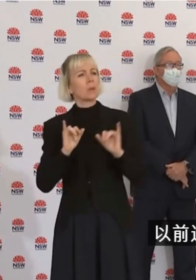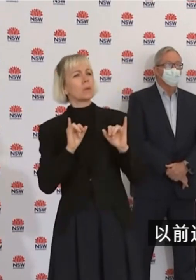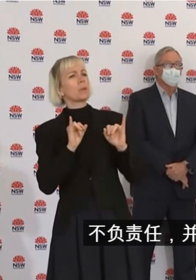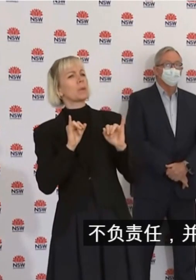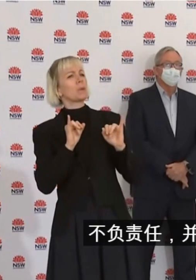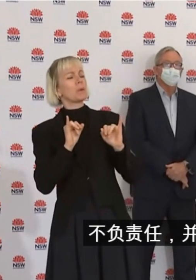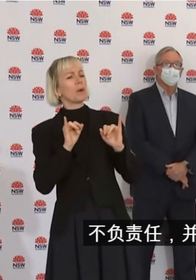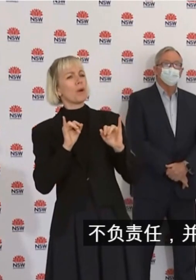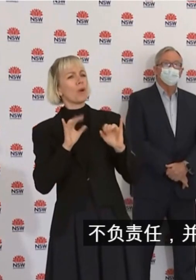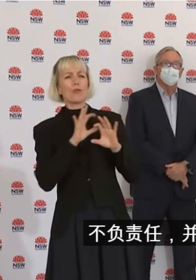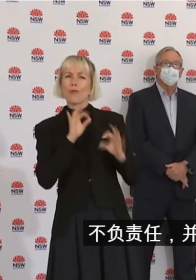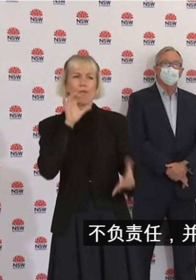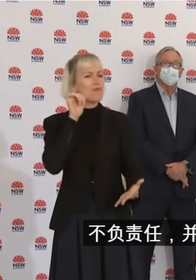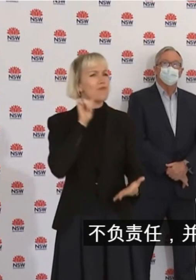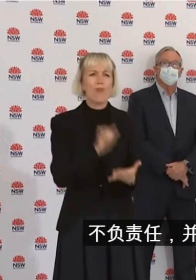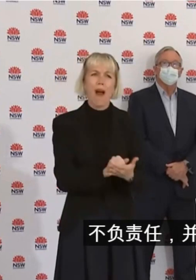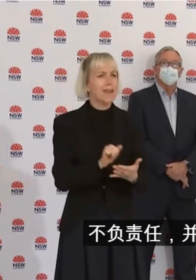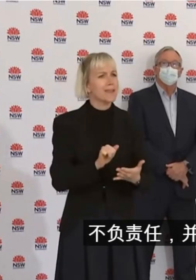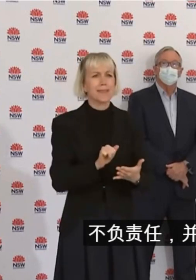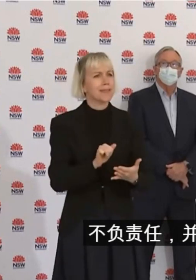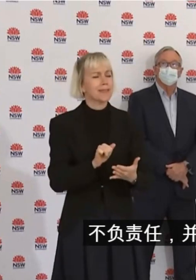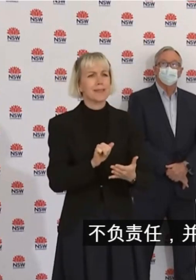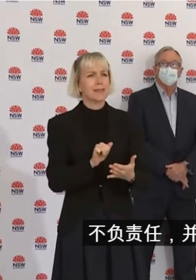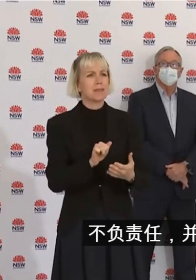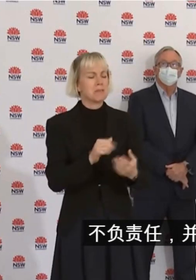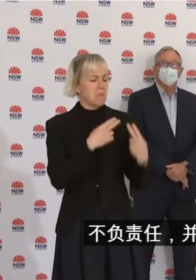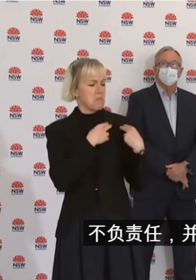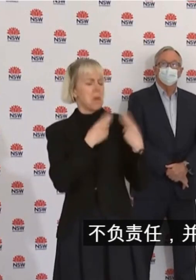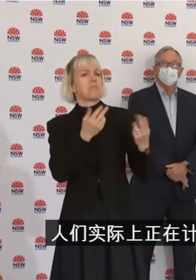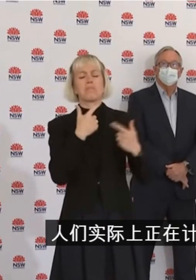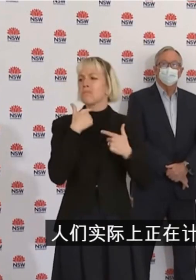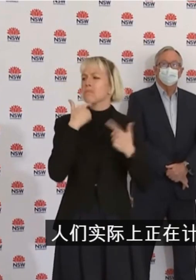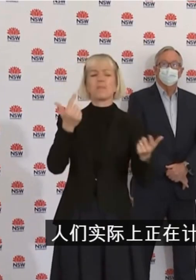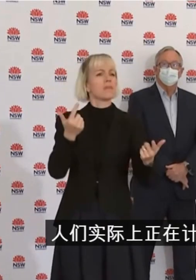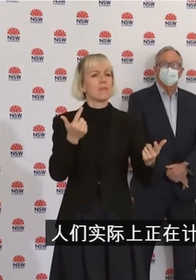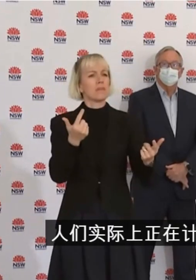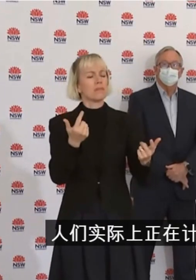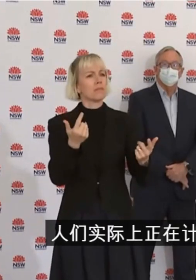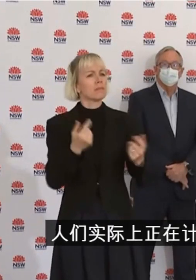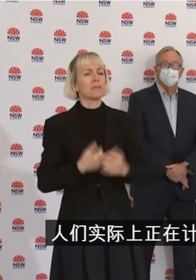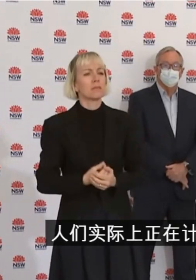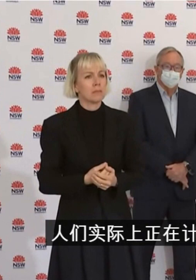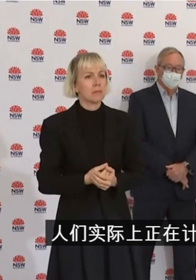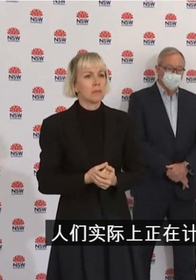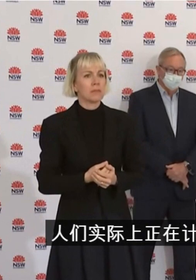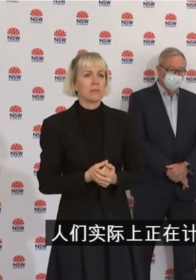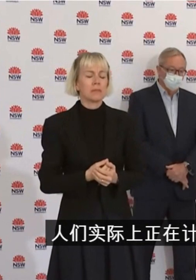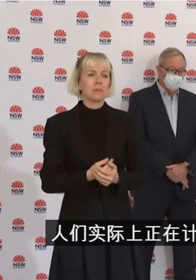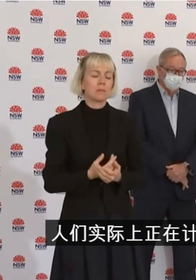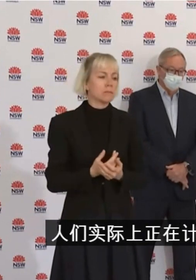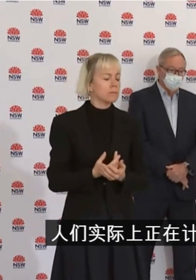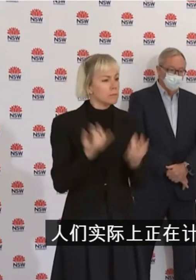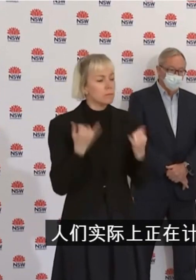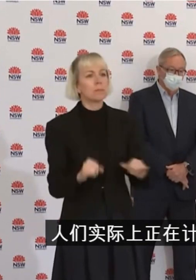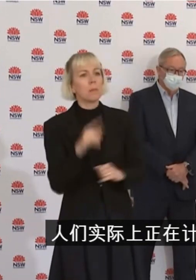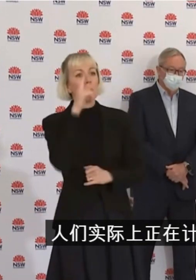is highly irresponsible and is quite conscious in terms of that people are actually planning these events and